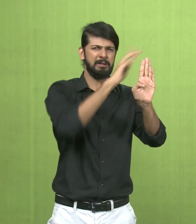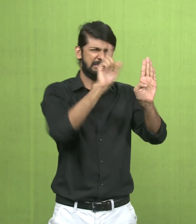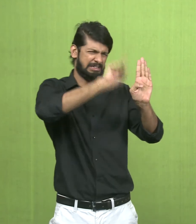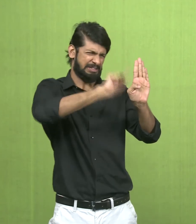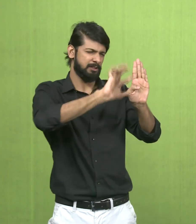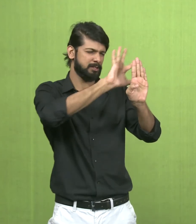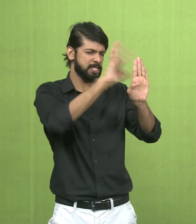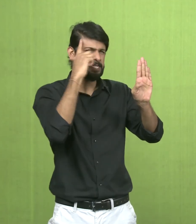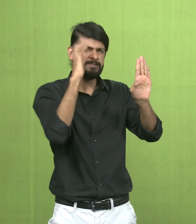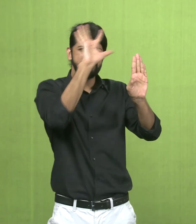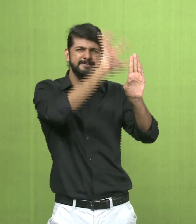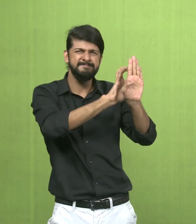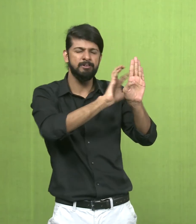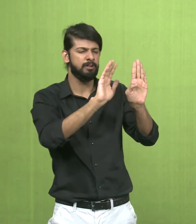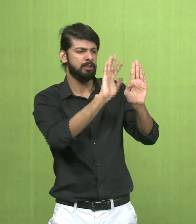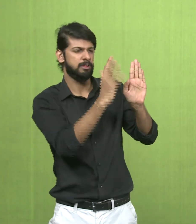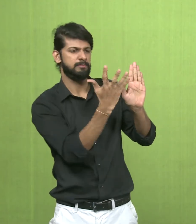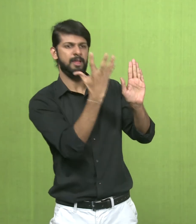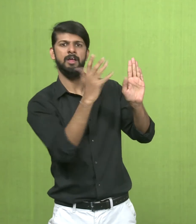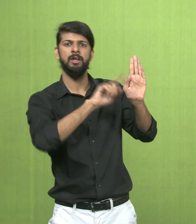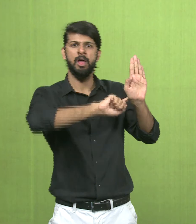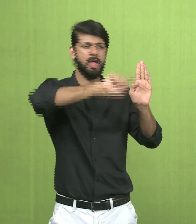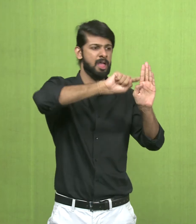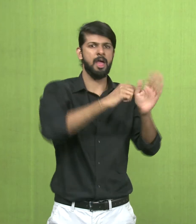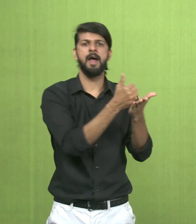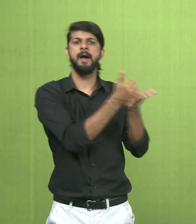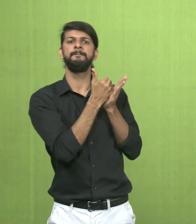These are the two preferred pencils which are used for shading.